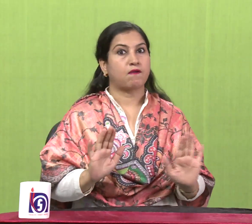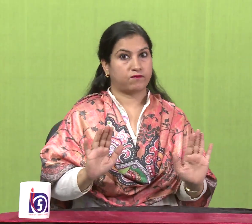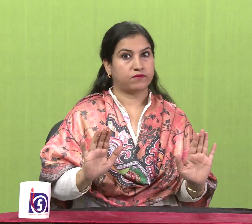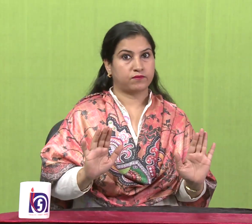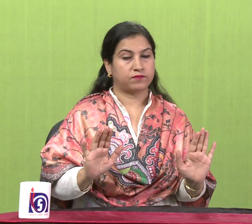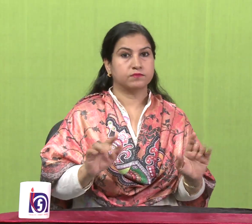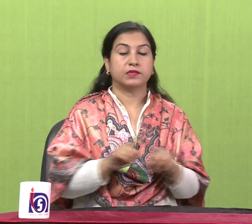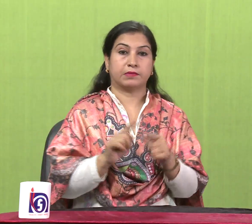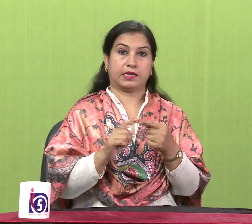economic,